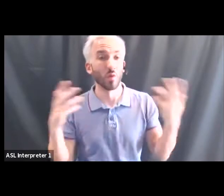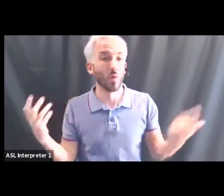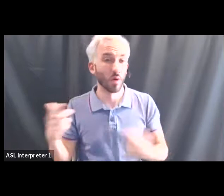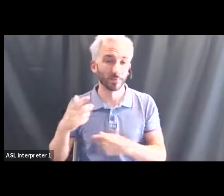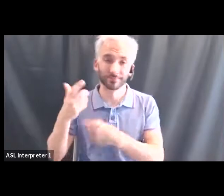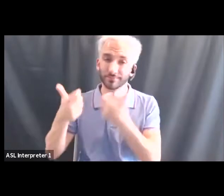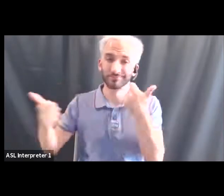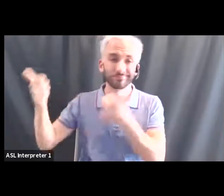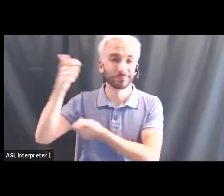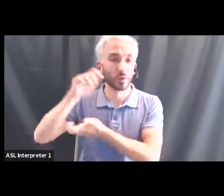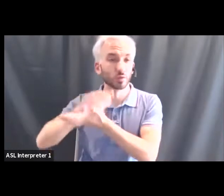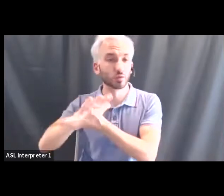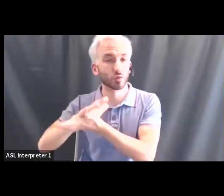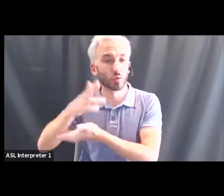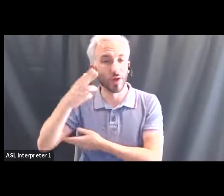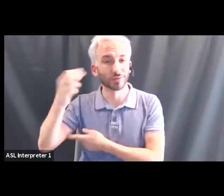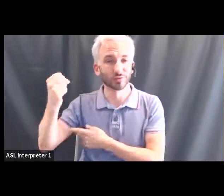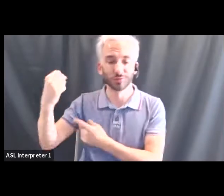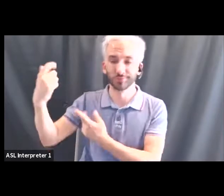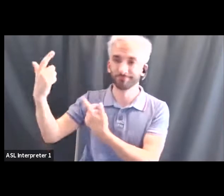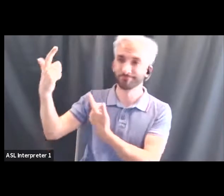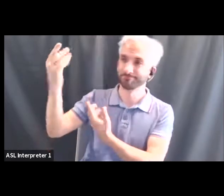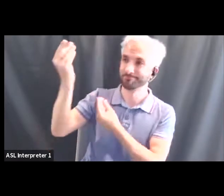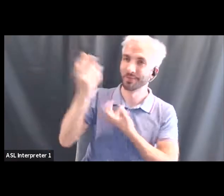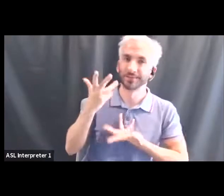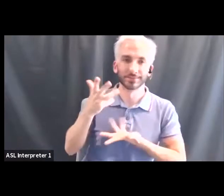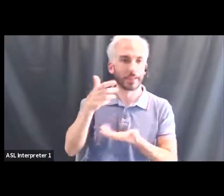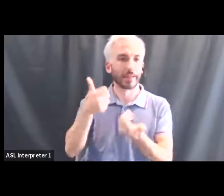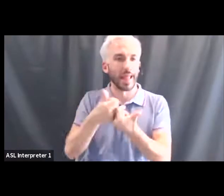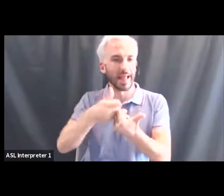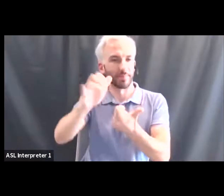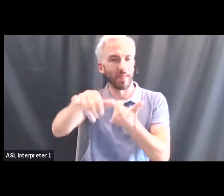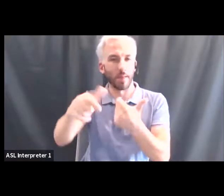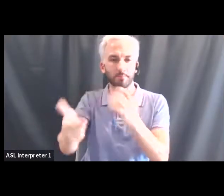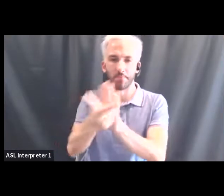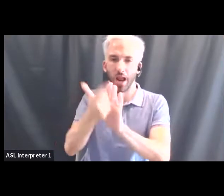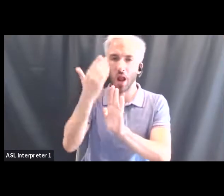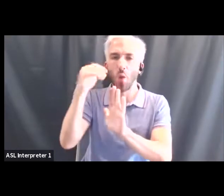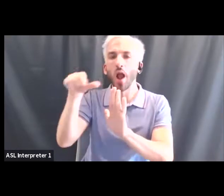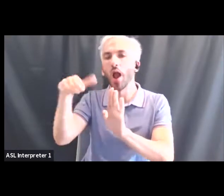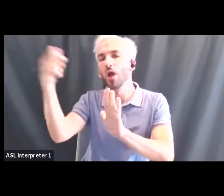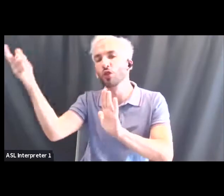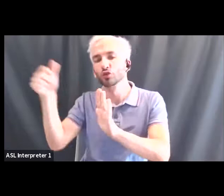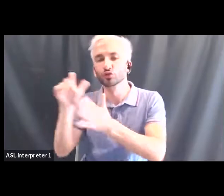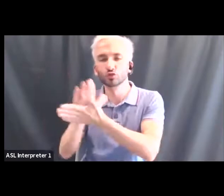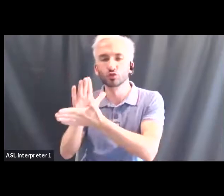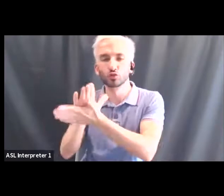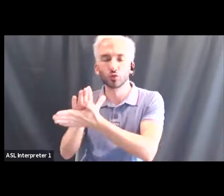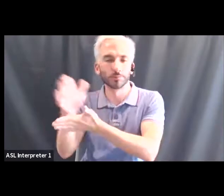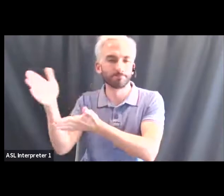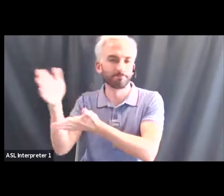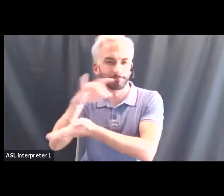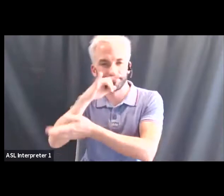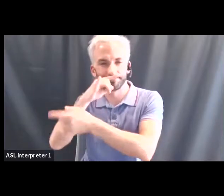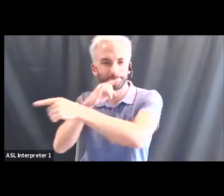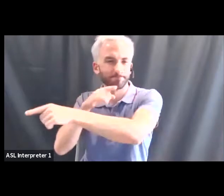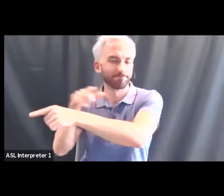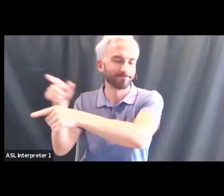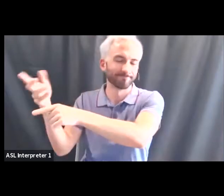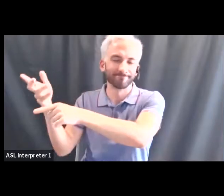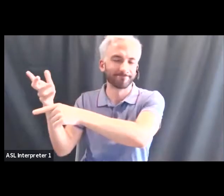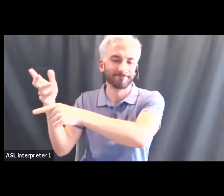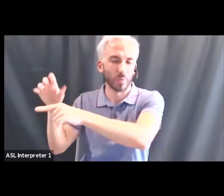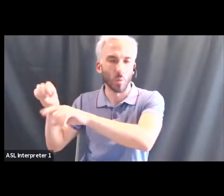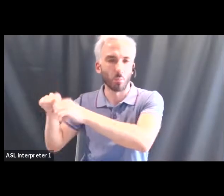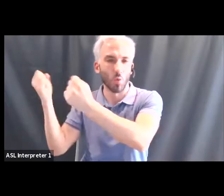playing. When I first skipped school, it was to go to the mall, and I felt super guilty after. This